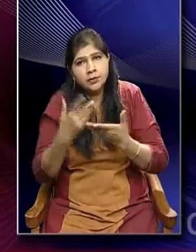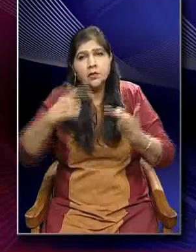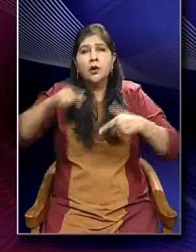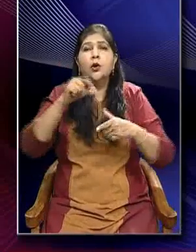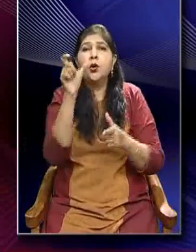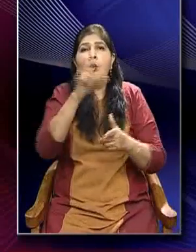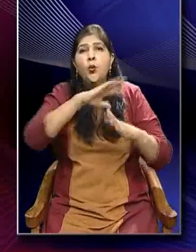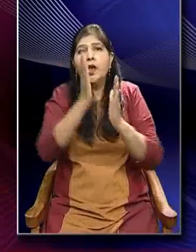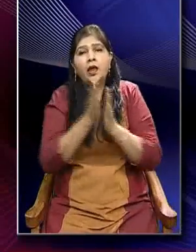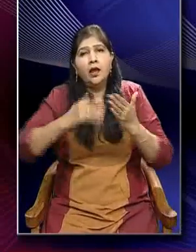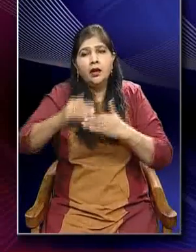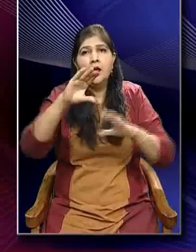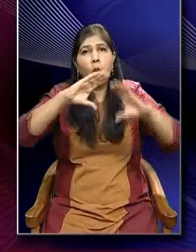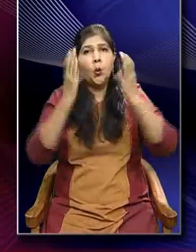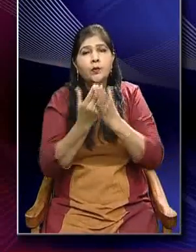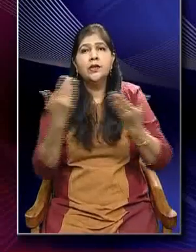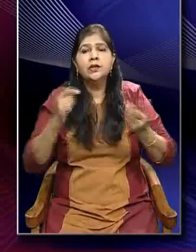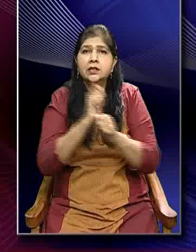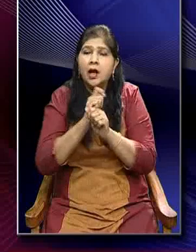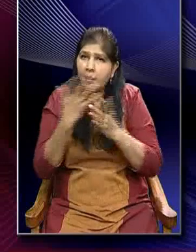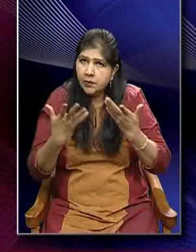of globalization.